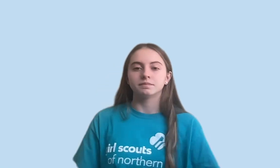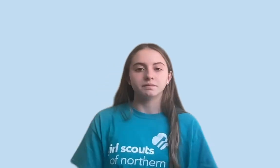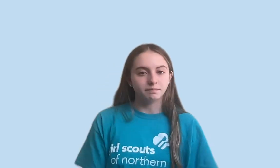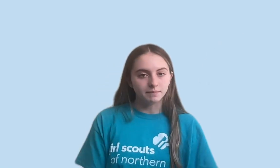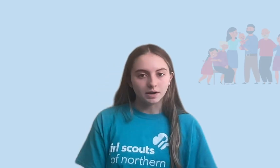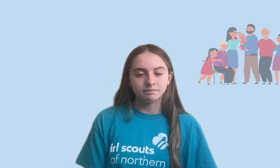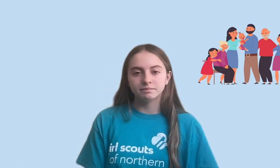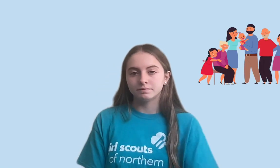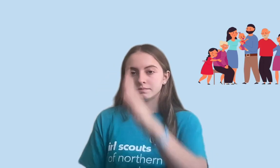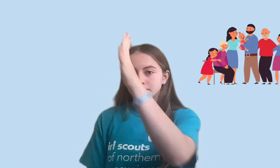Mom.